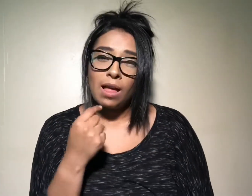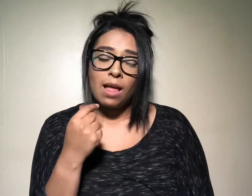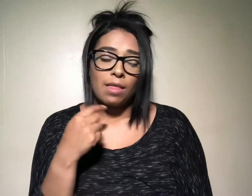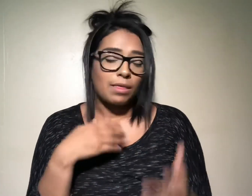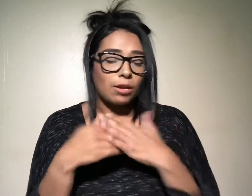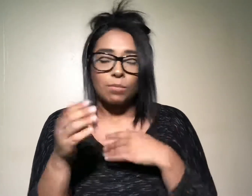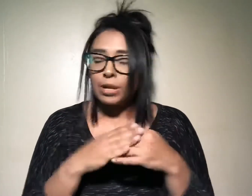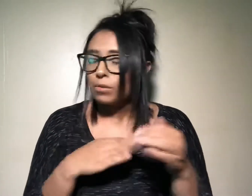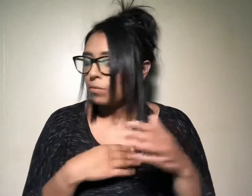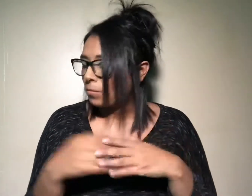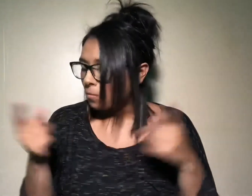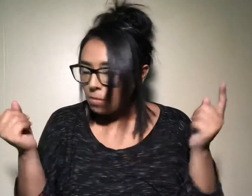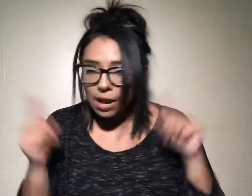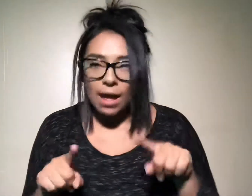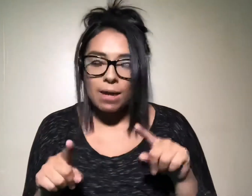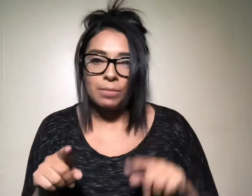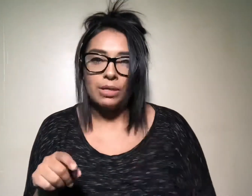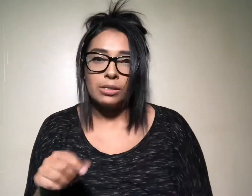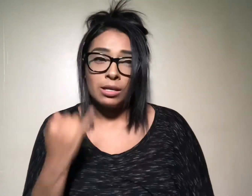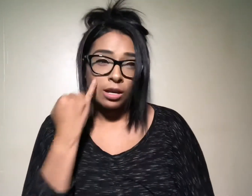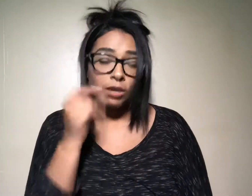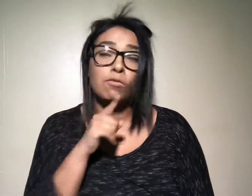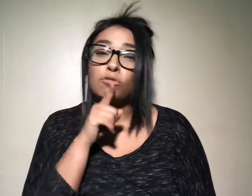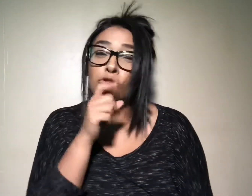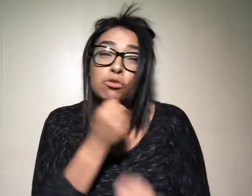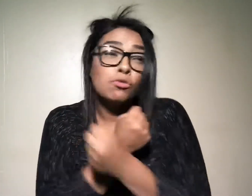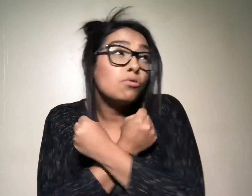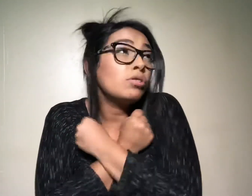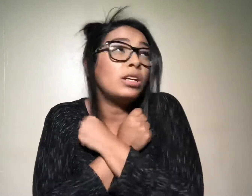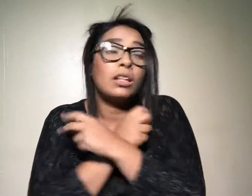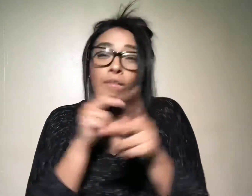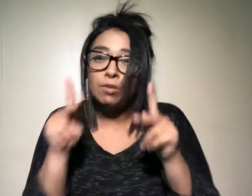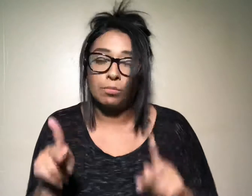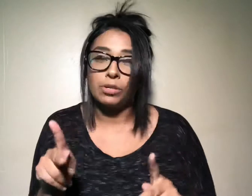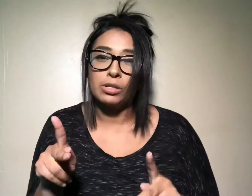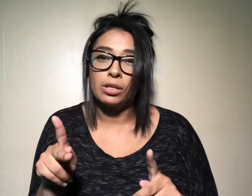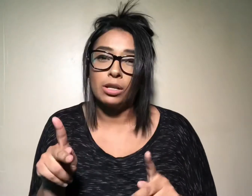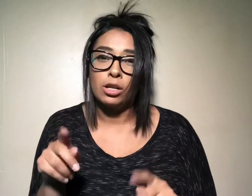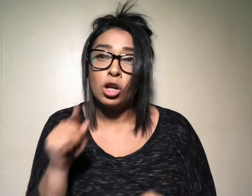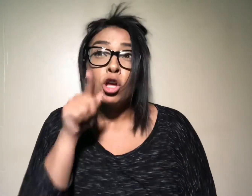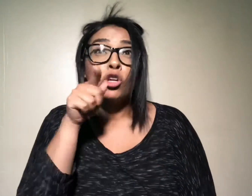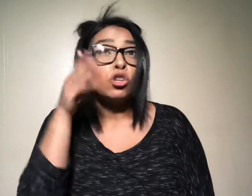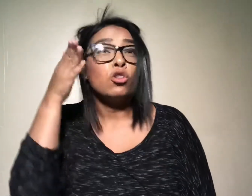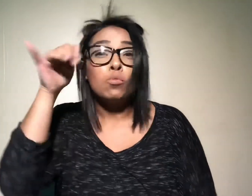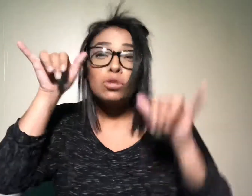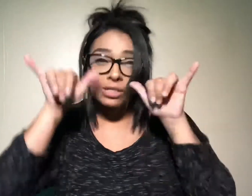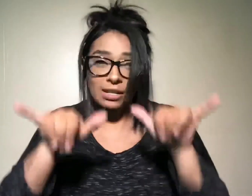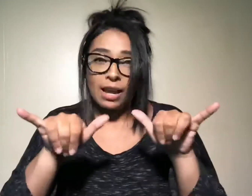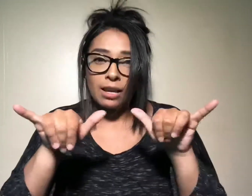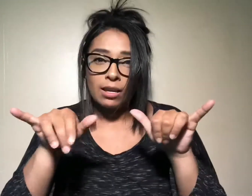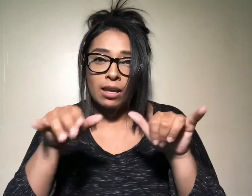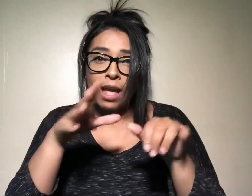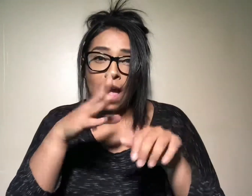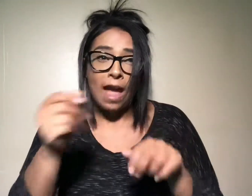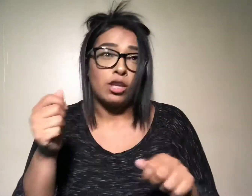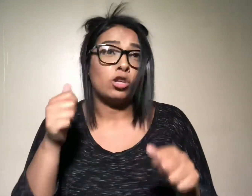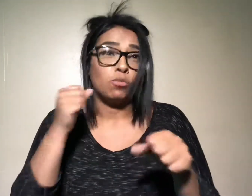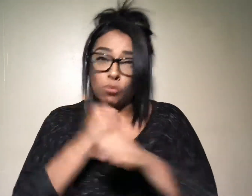told that no matter what happens, if you truly love the person, you will stay